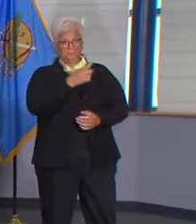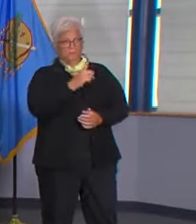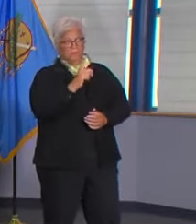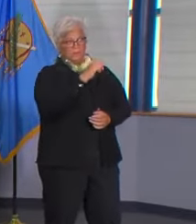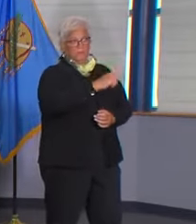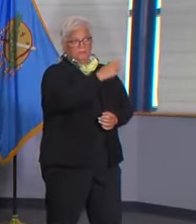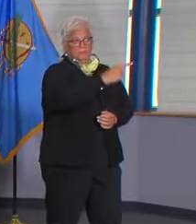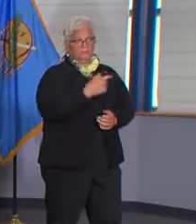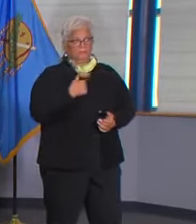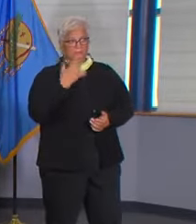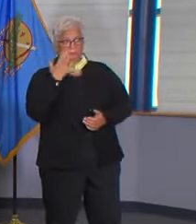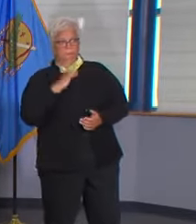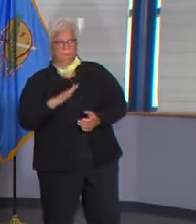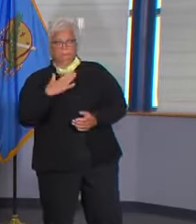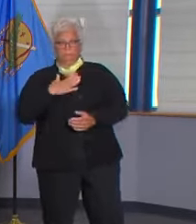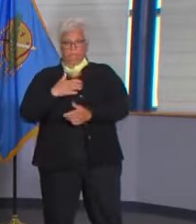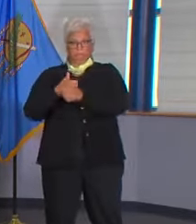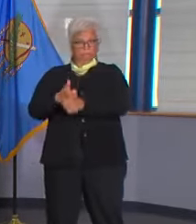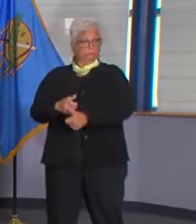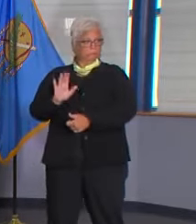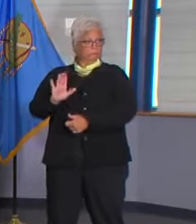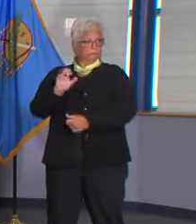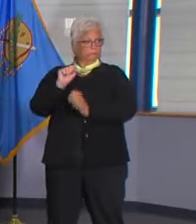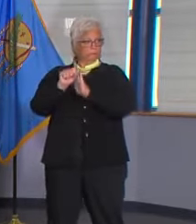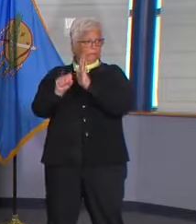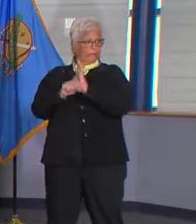just it's not our alert system, so.